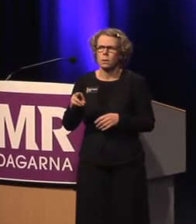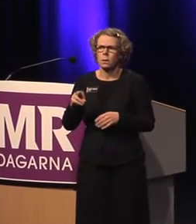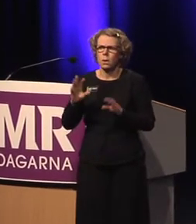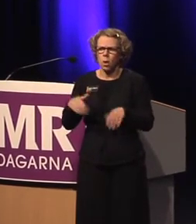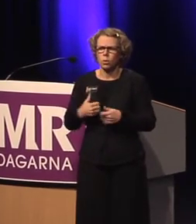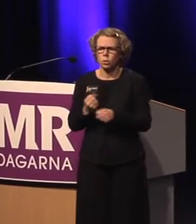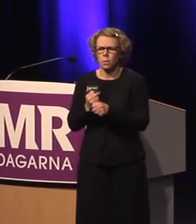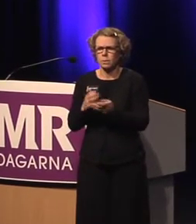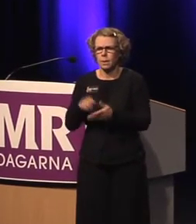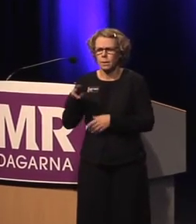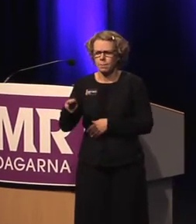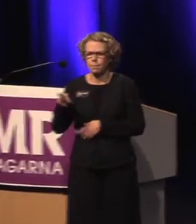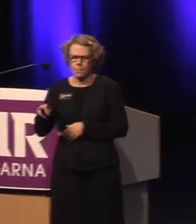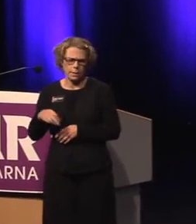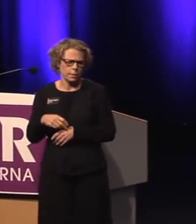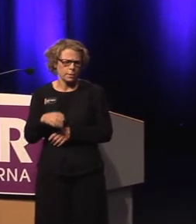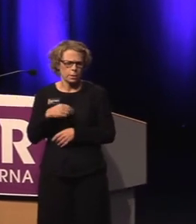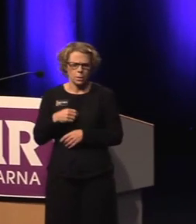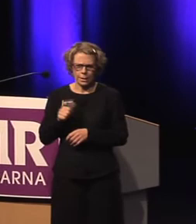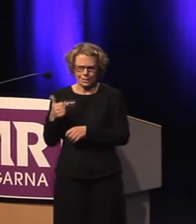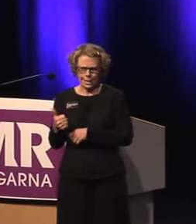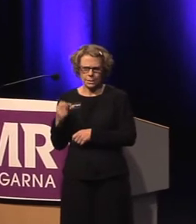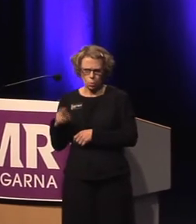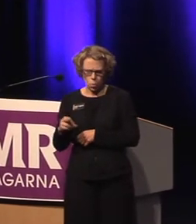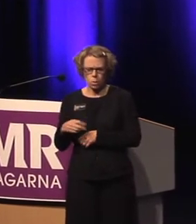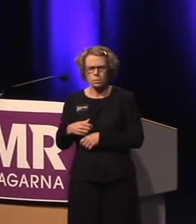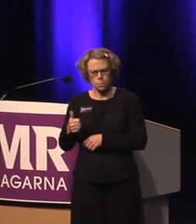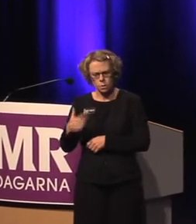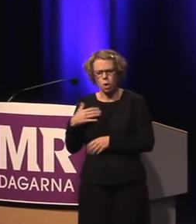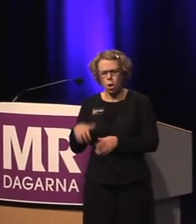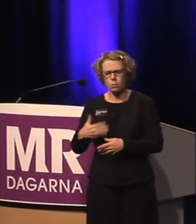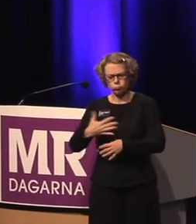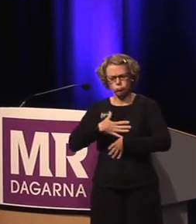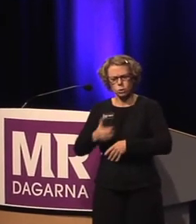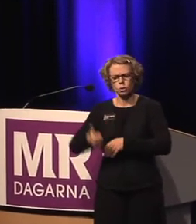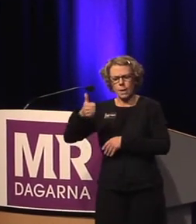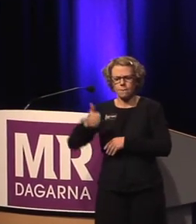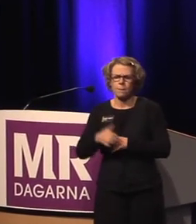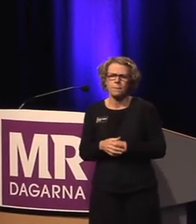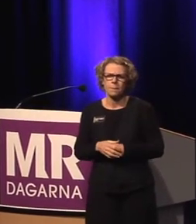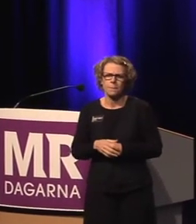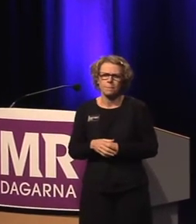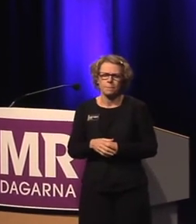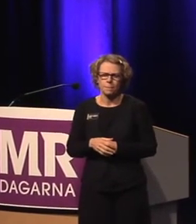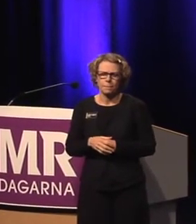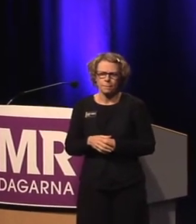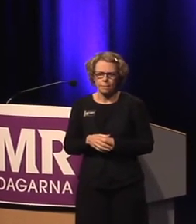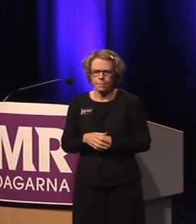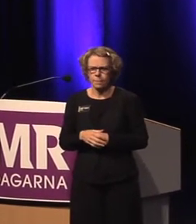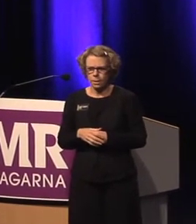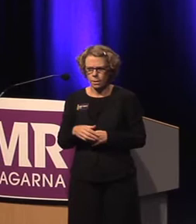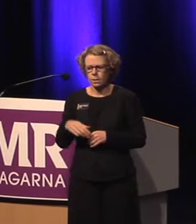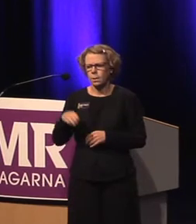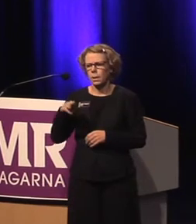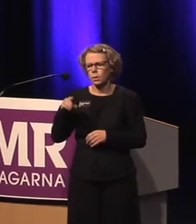rights? 6 years, UN High Commissioner. I did the High Commissioner of. That means that the human rights was your key area,